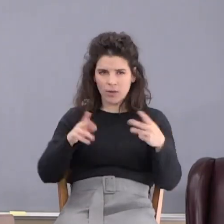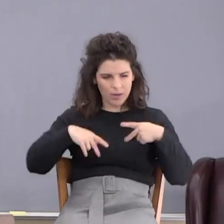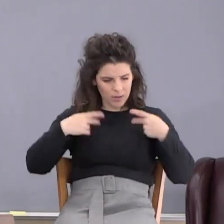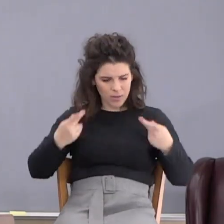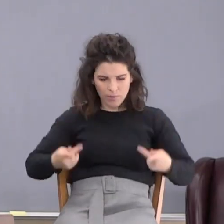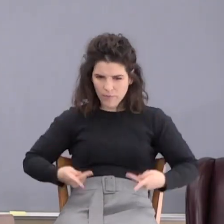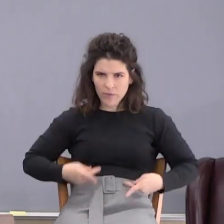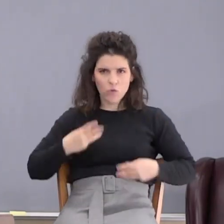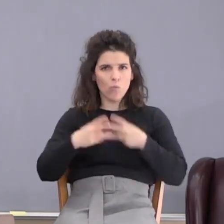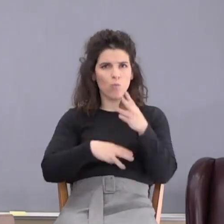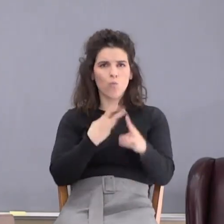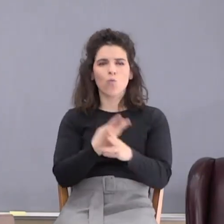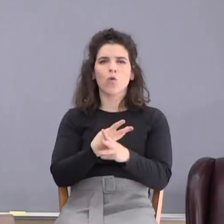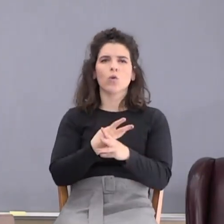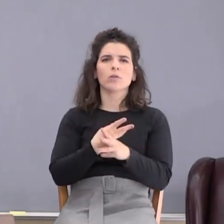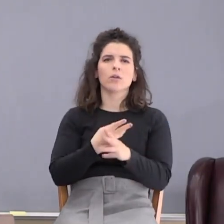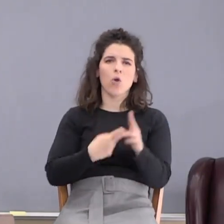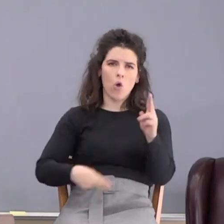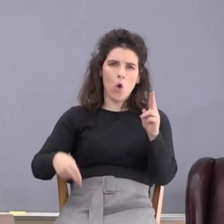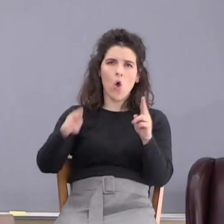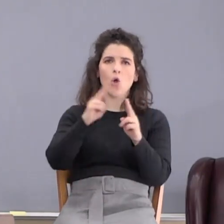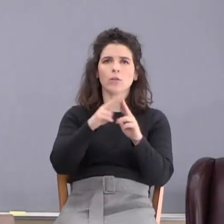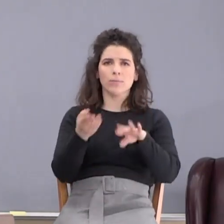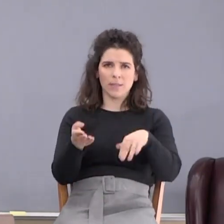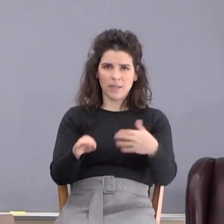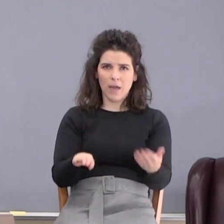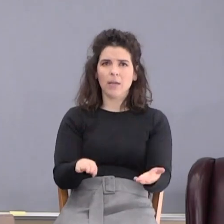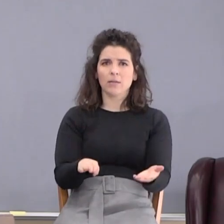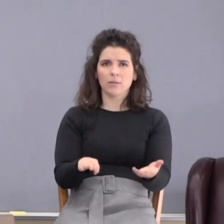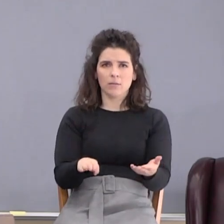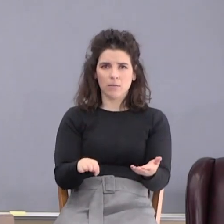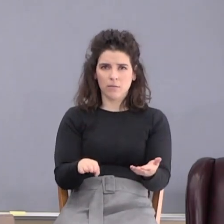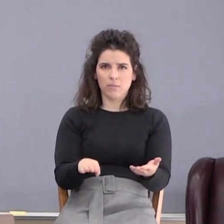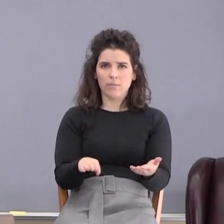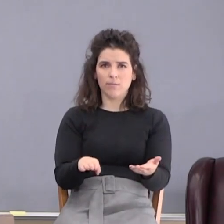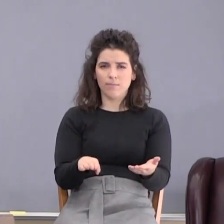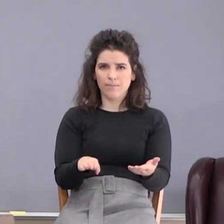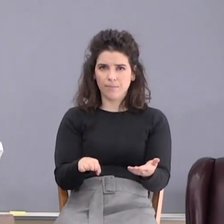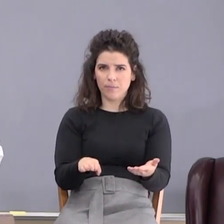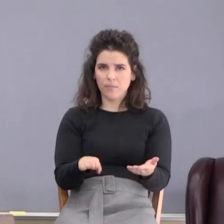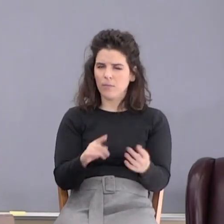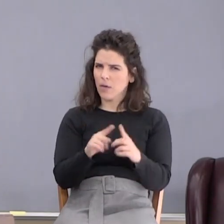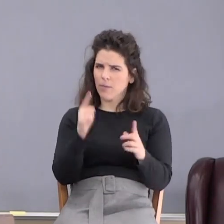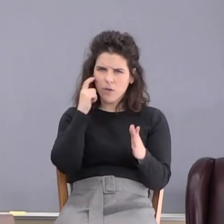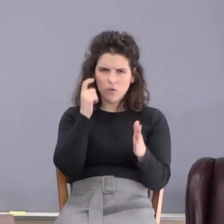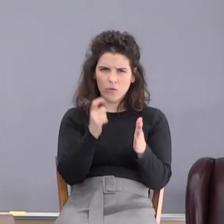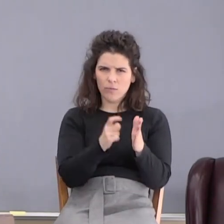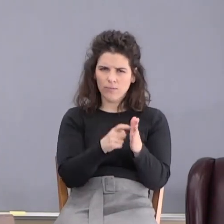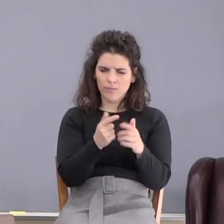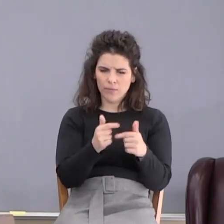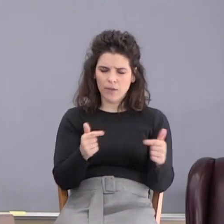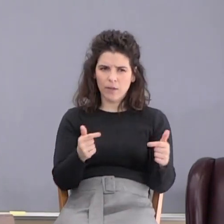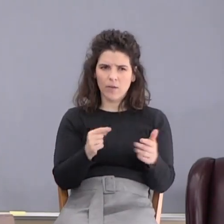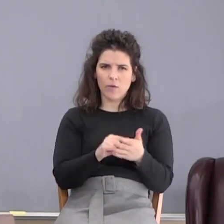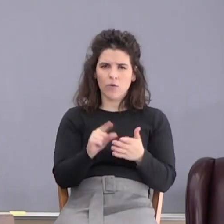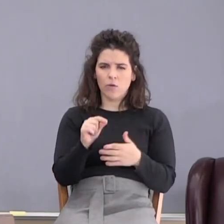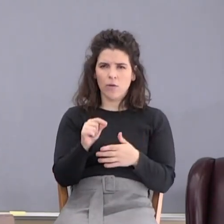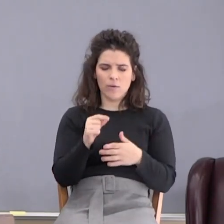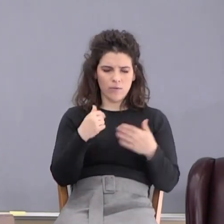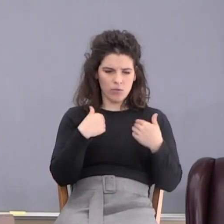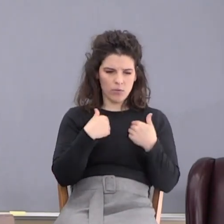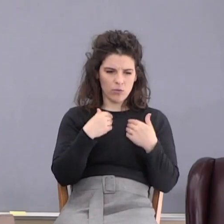physical realm ultimately dies. But notice the language, verse 20, for the creature